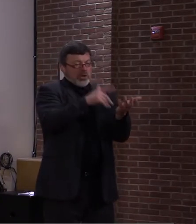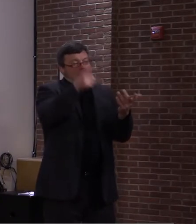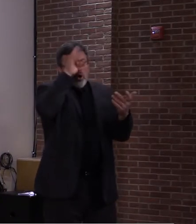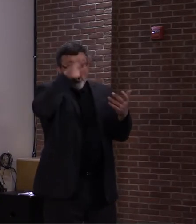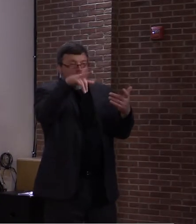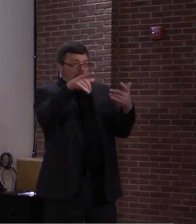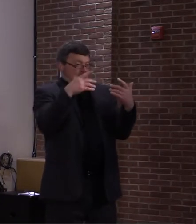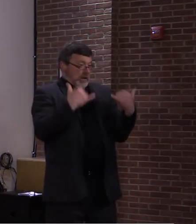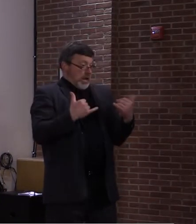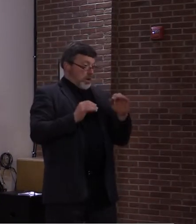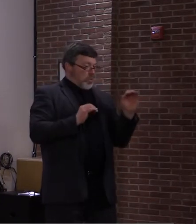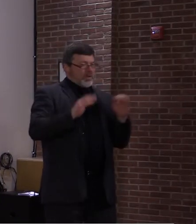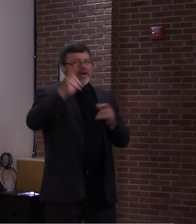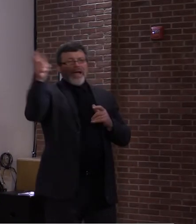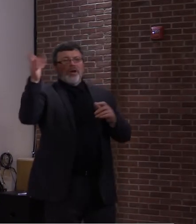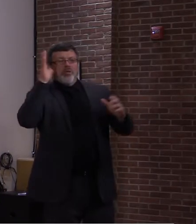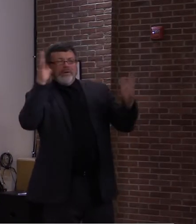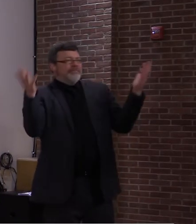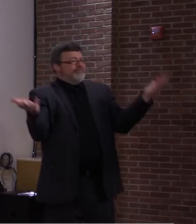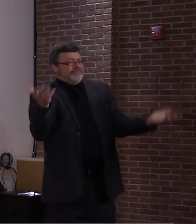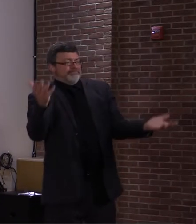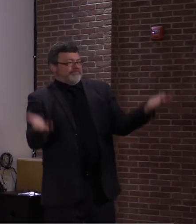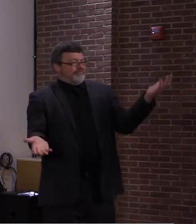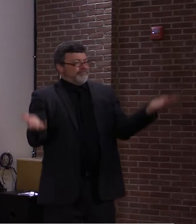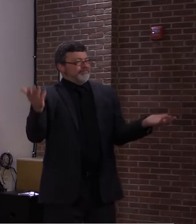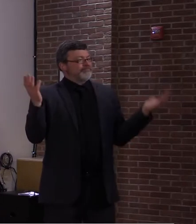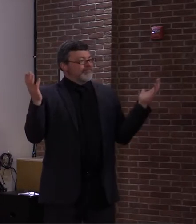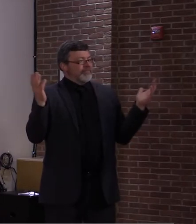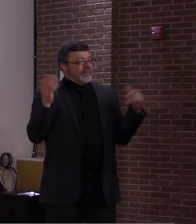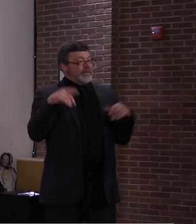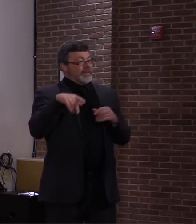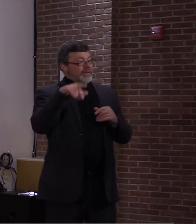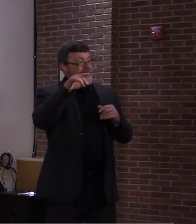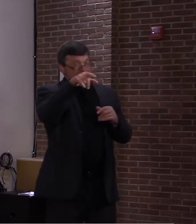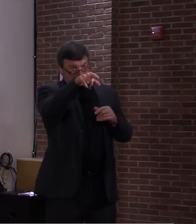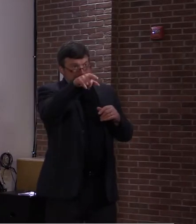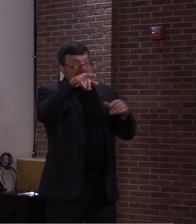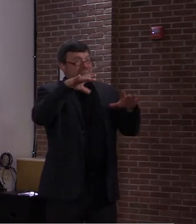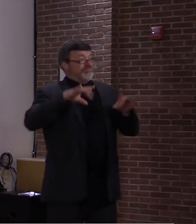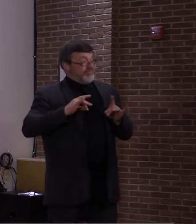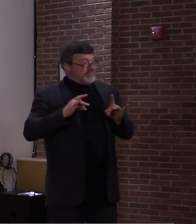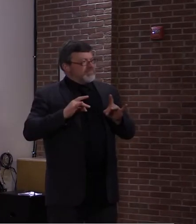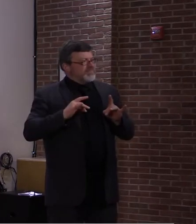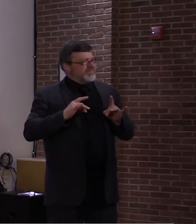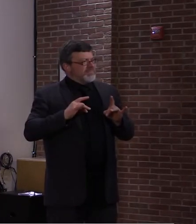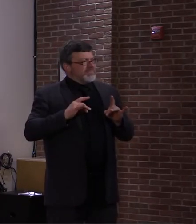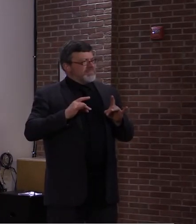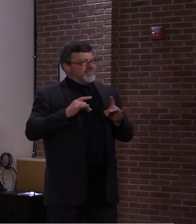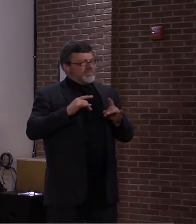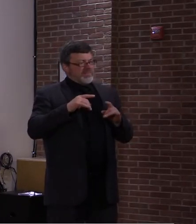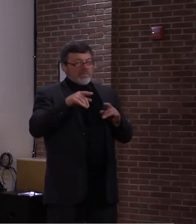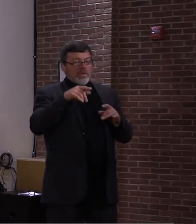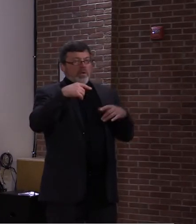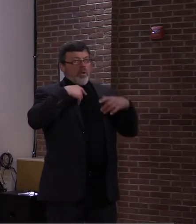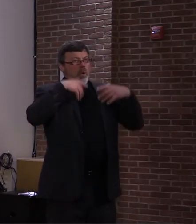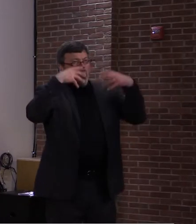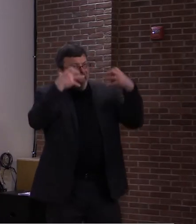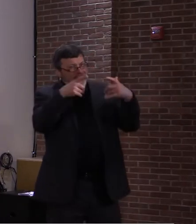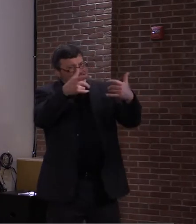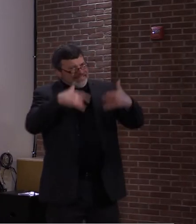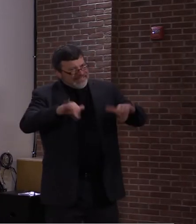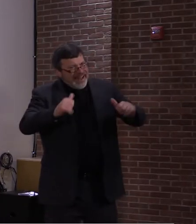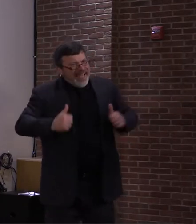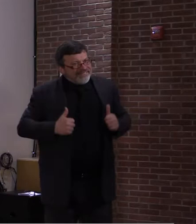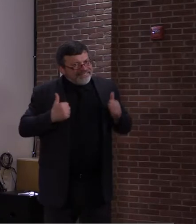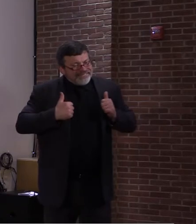that if you've gotten the vaccine, you're very protected from the serious outcomes. And if you're a very vulnerable person, even